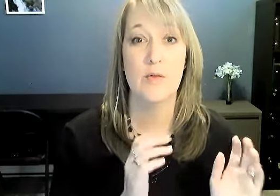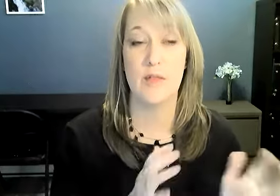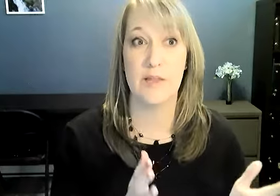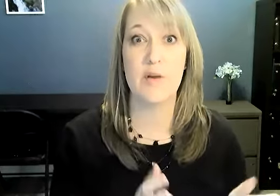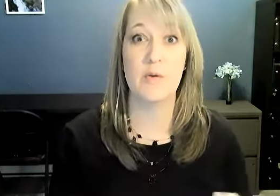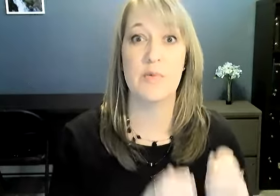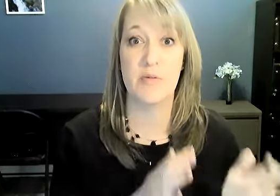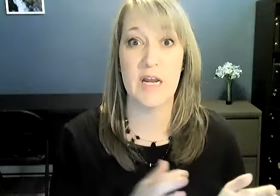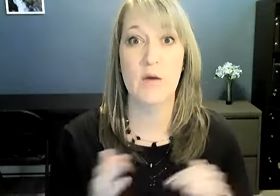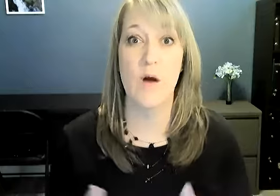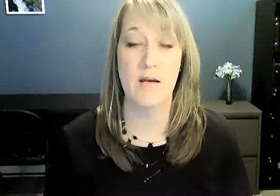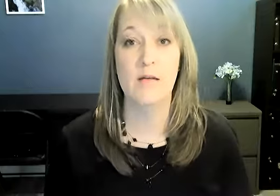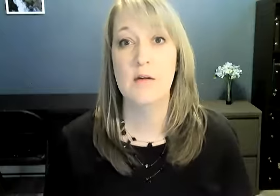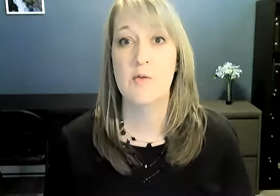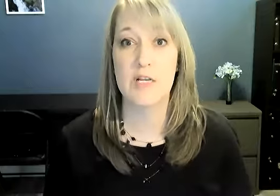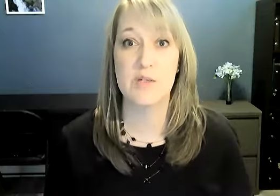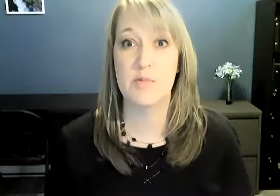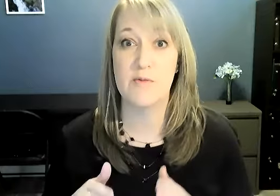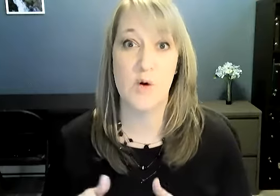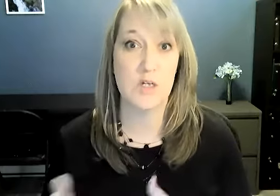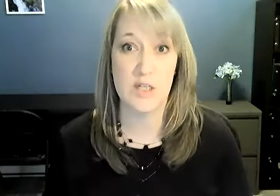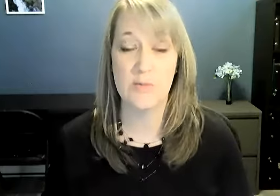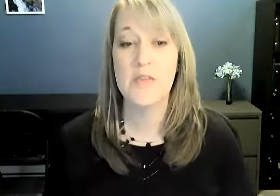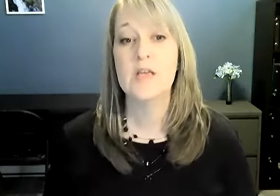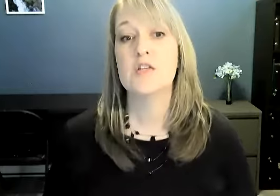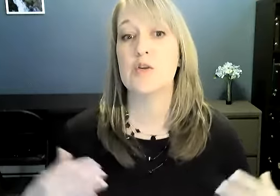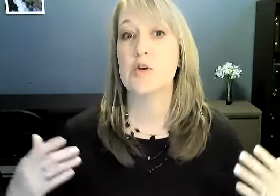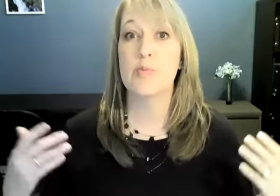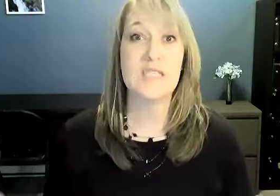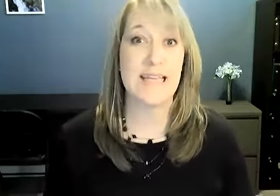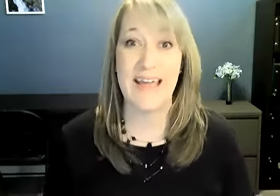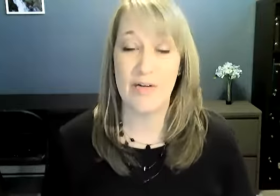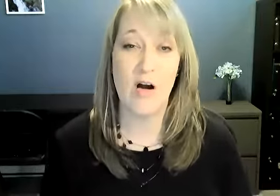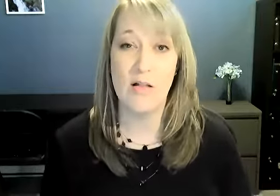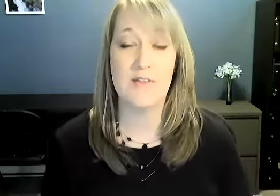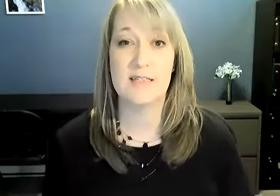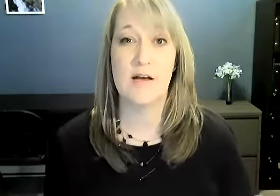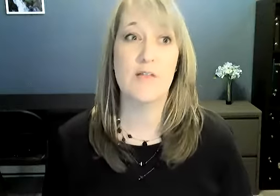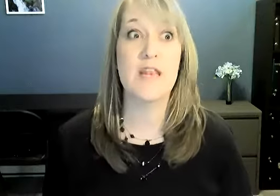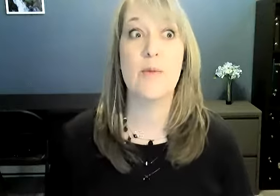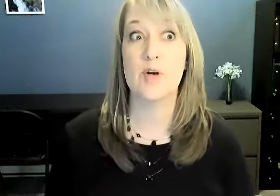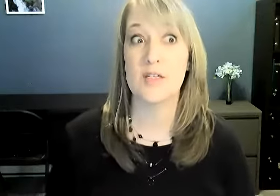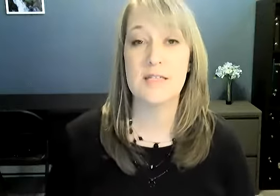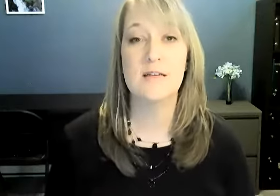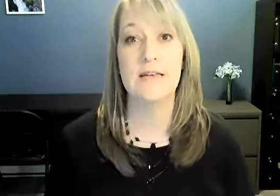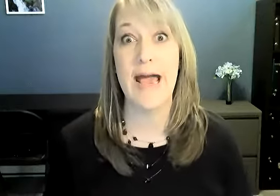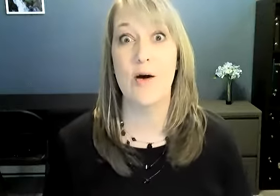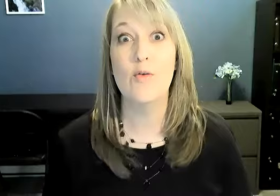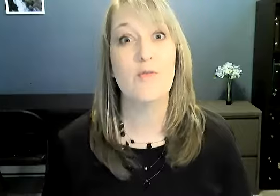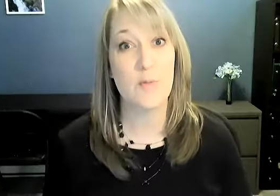like 31 would be 3, 1. 42 would be 4, 2. So you can put together all of the numbers now from